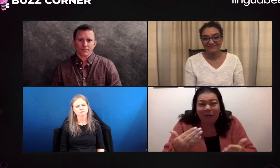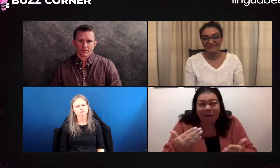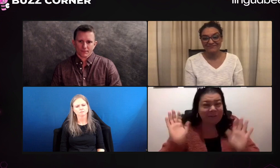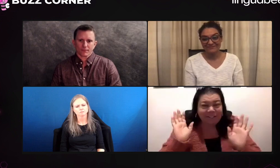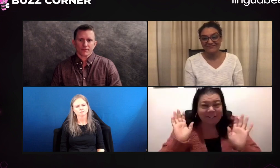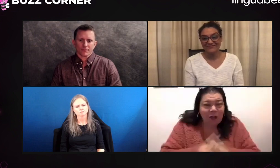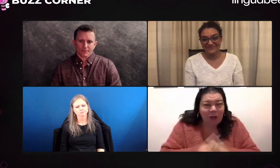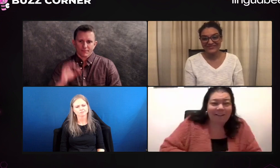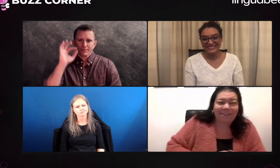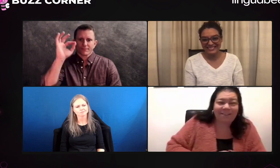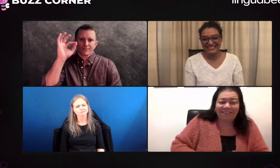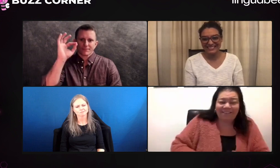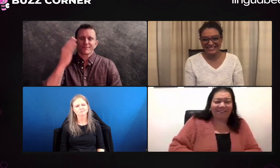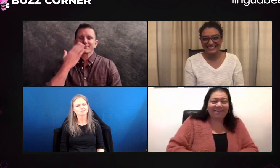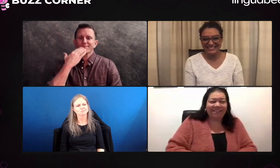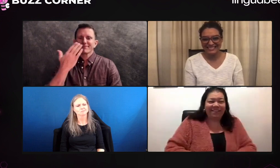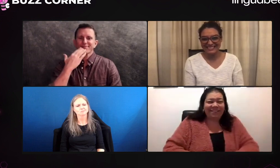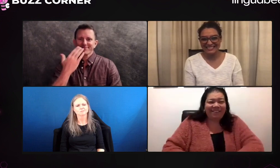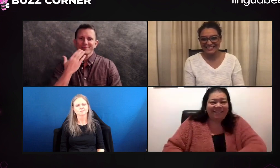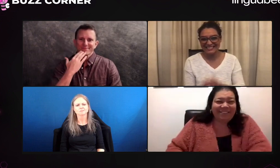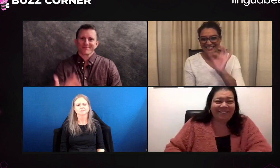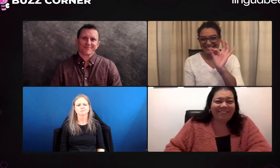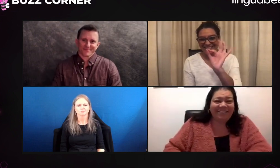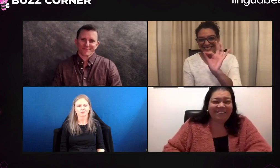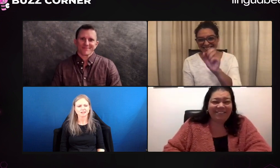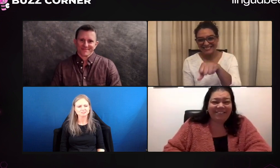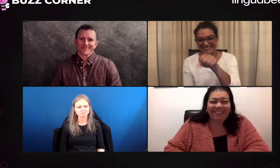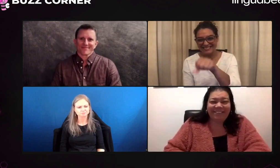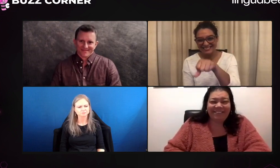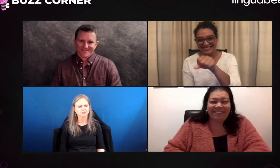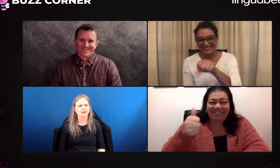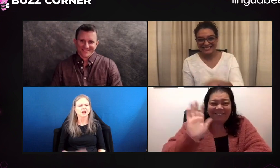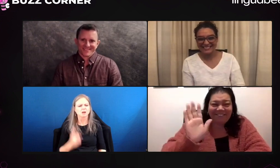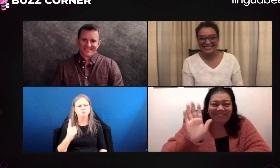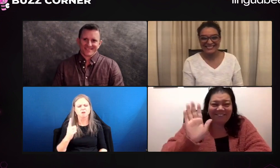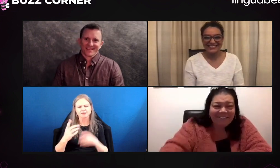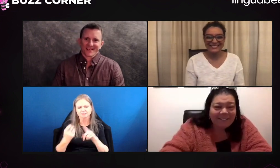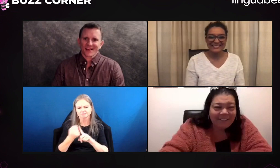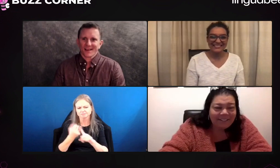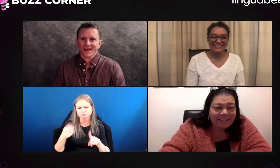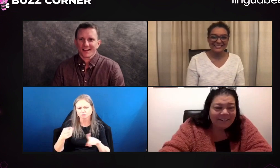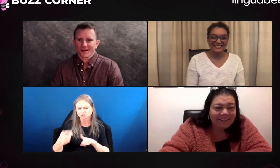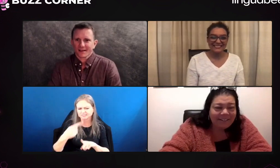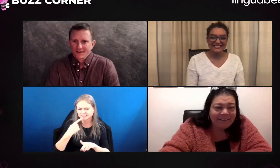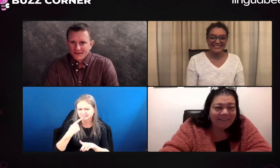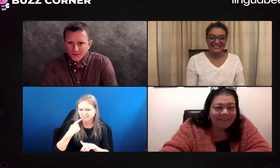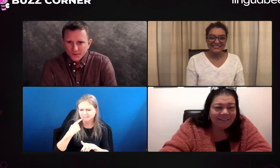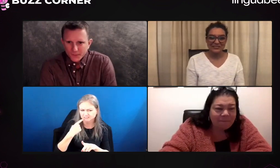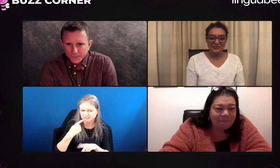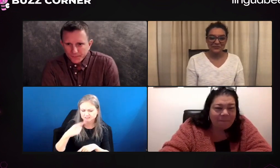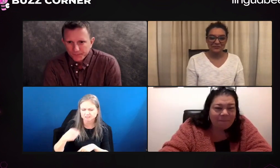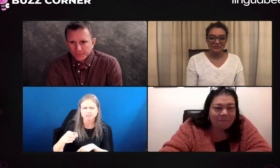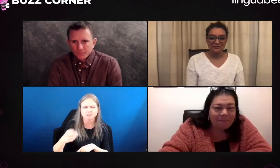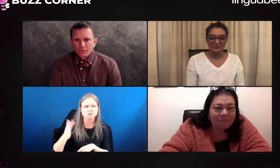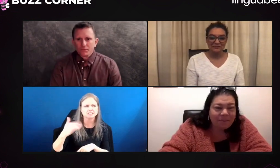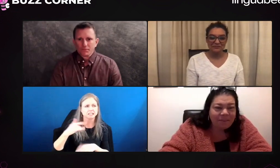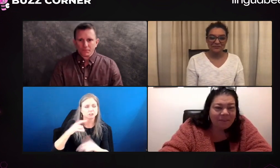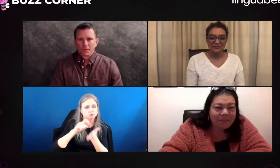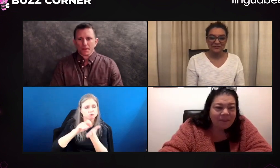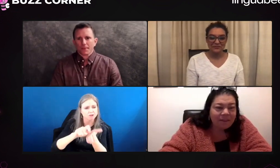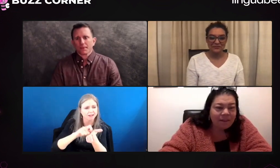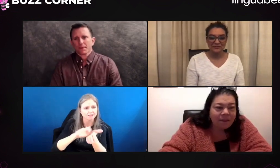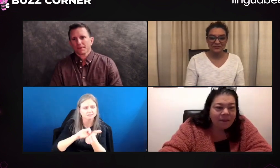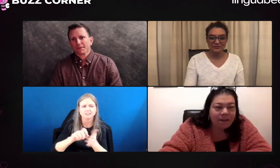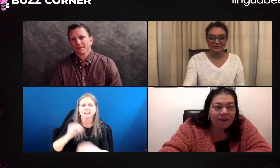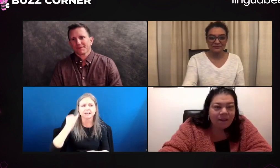I just feel like this is really important work and a really great conversation. Thank you all. Thank you so much. If I could just